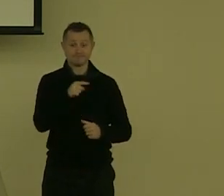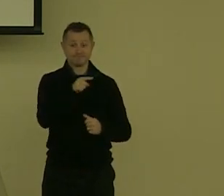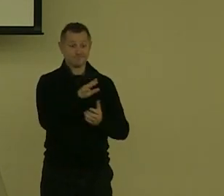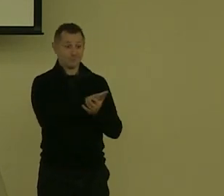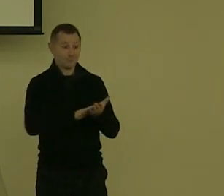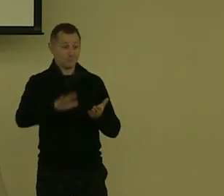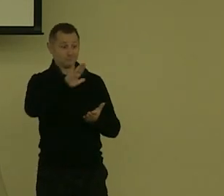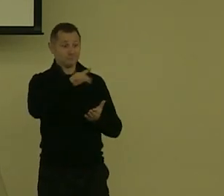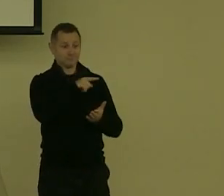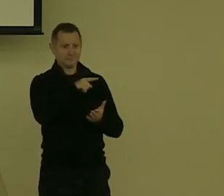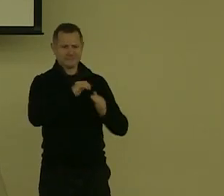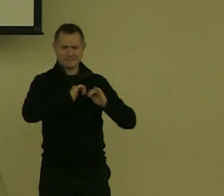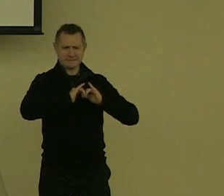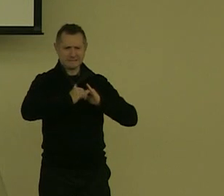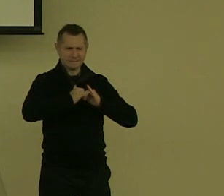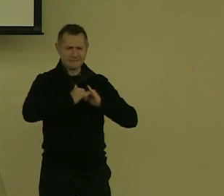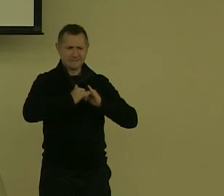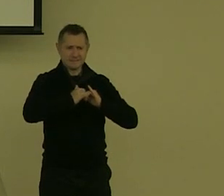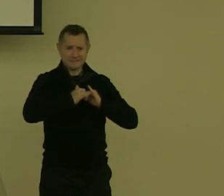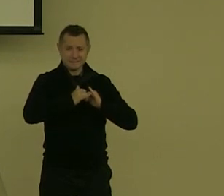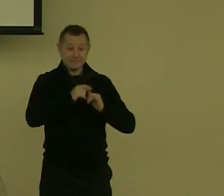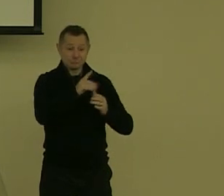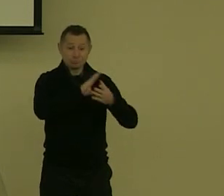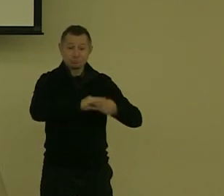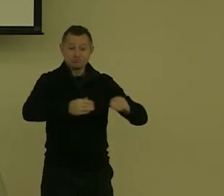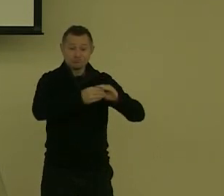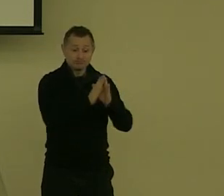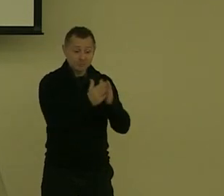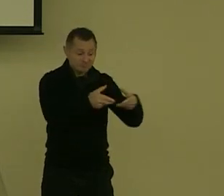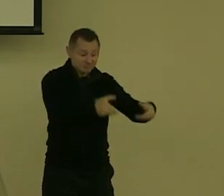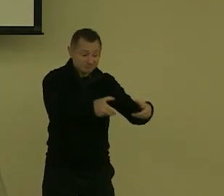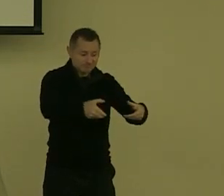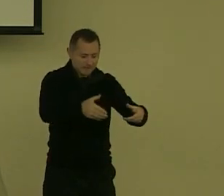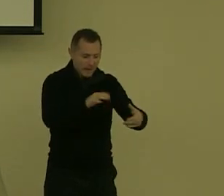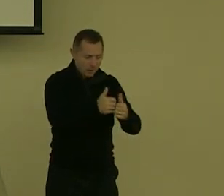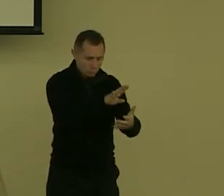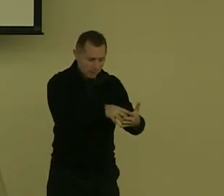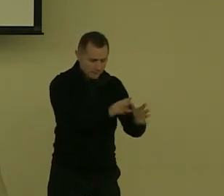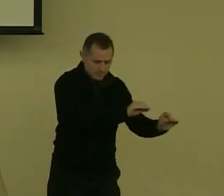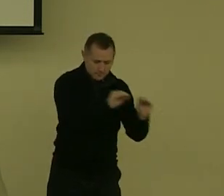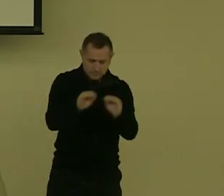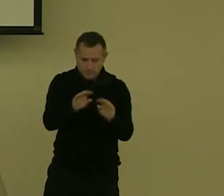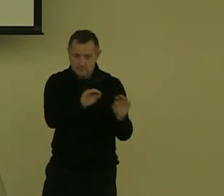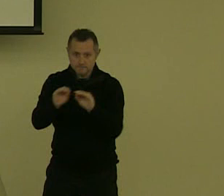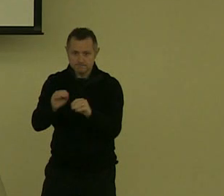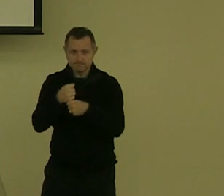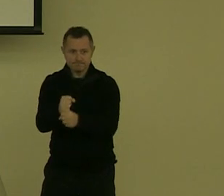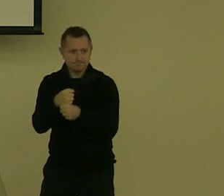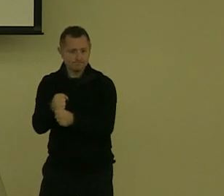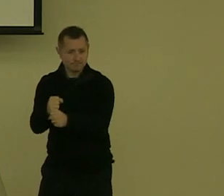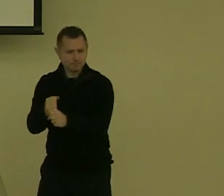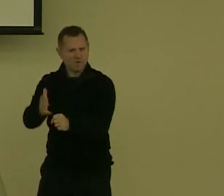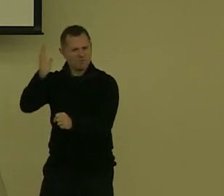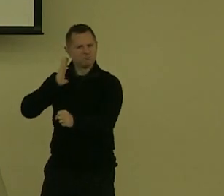novels librarian. We had three graphic novels in my library in 2005. We